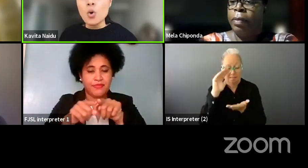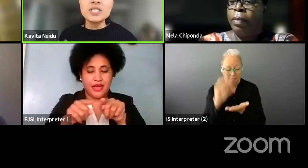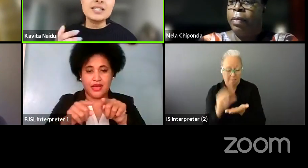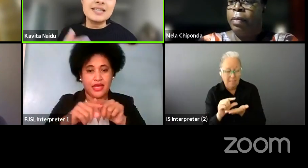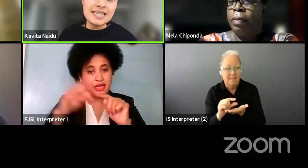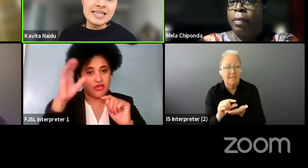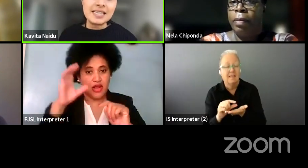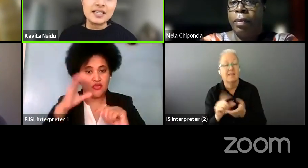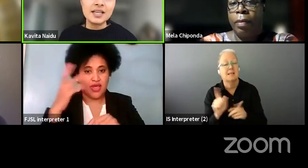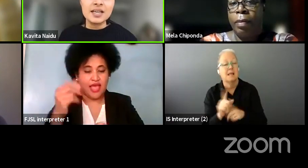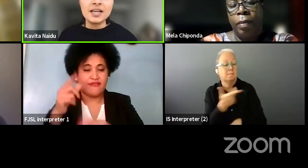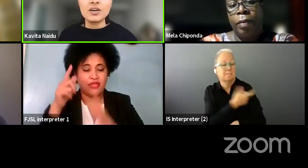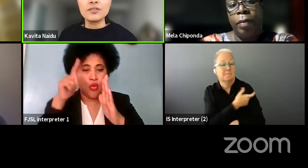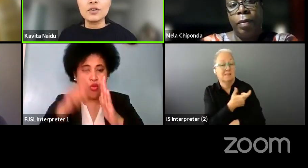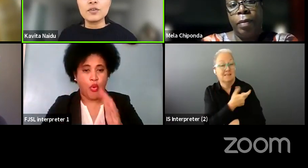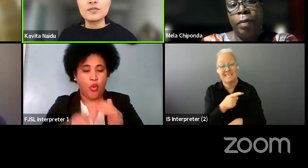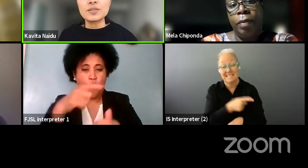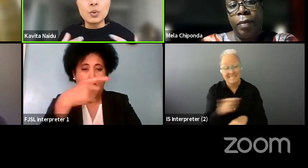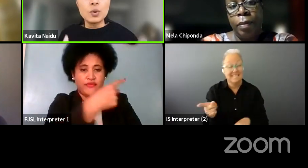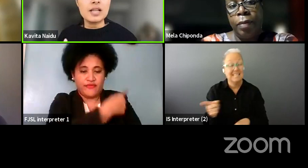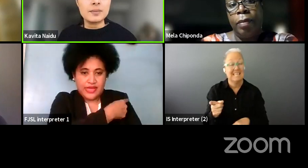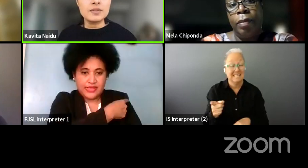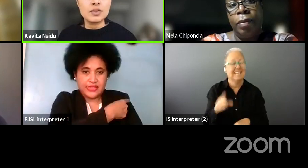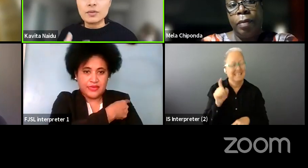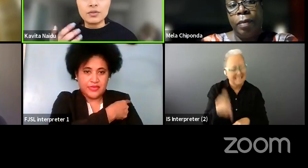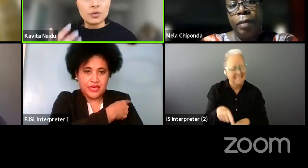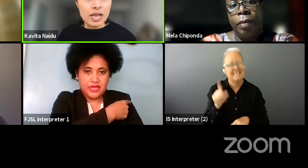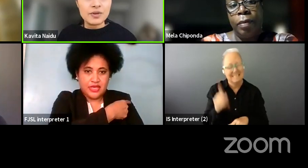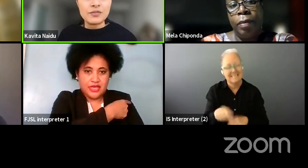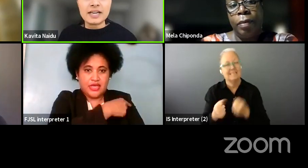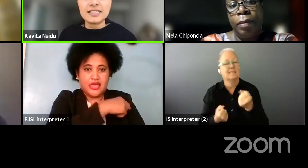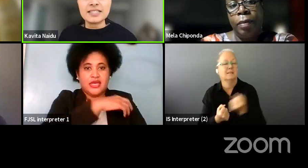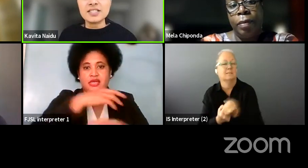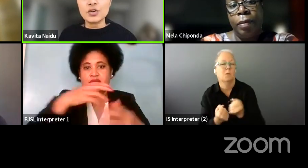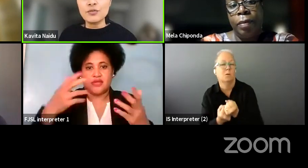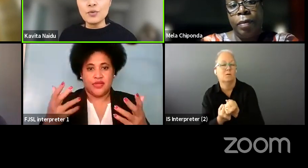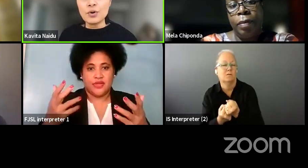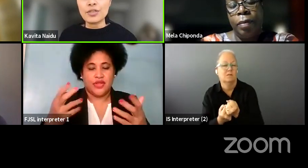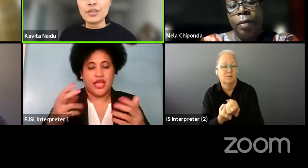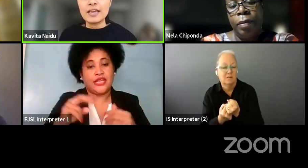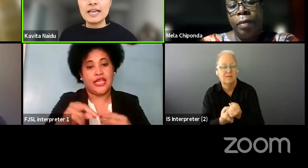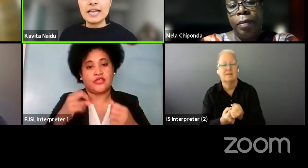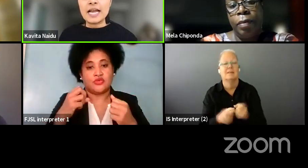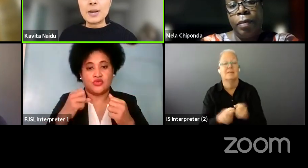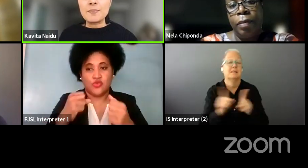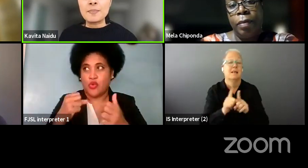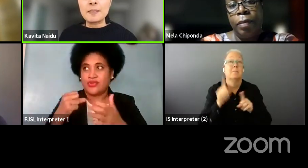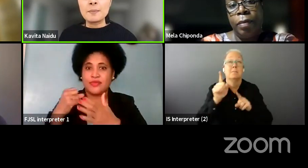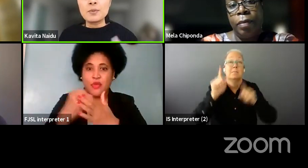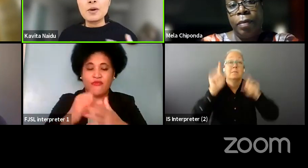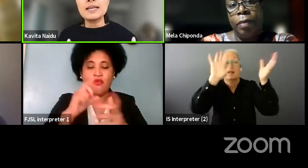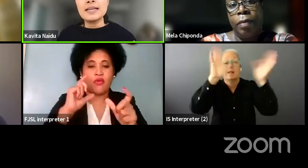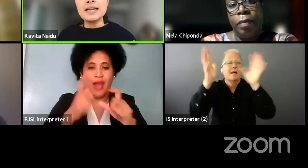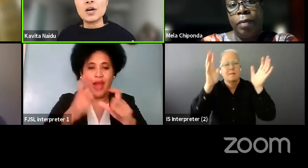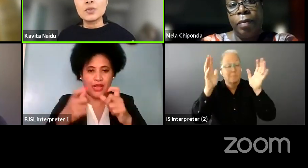are most in need of support, climate, you know, through climate finance and so forth. But right now, the